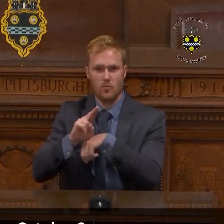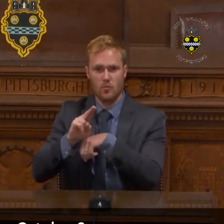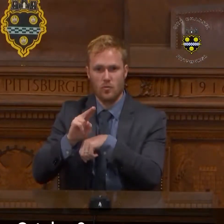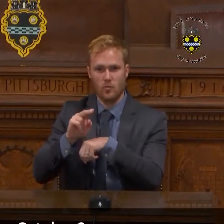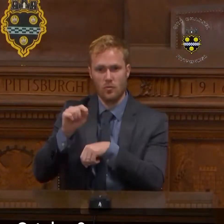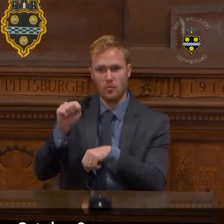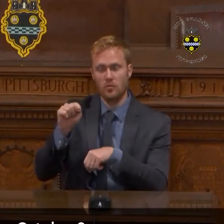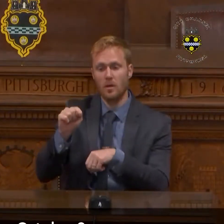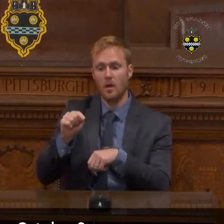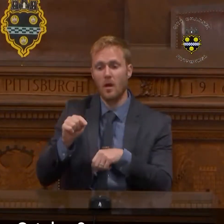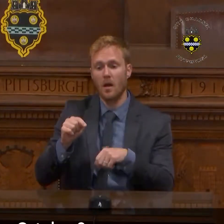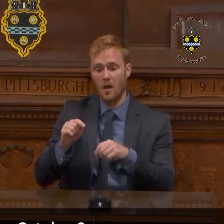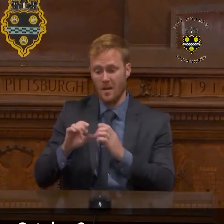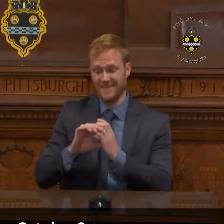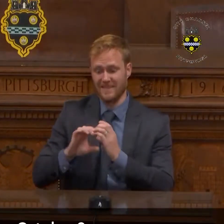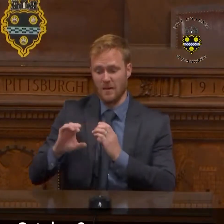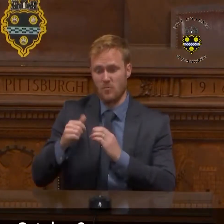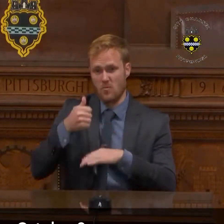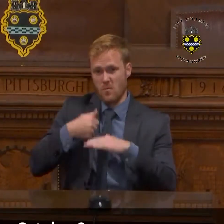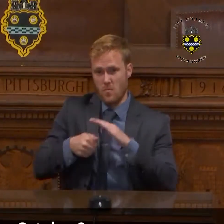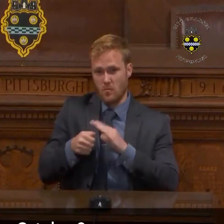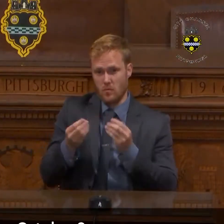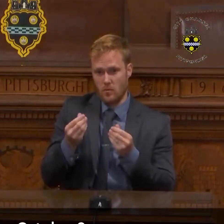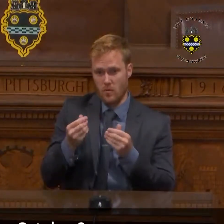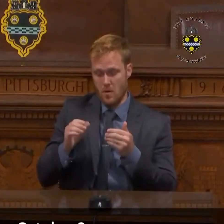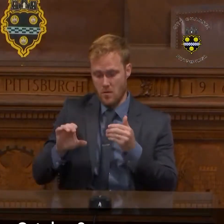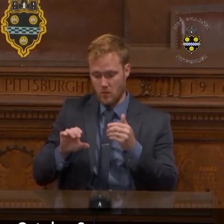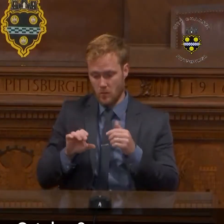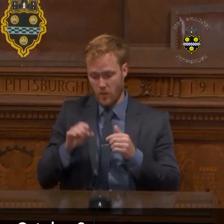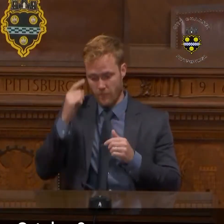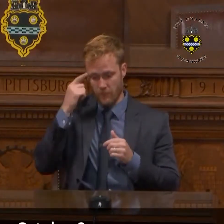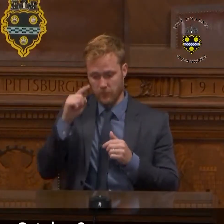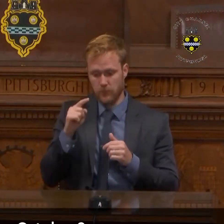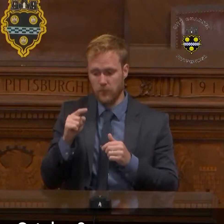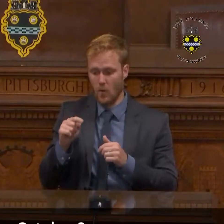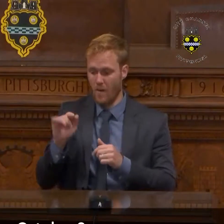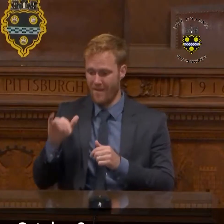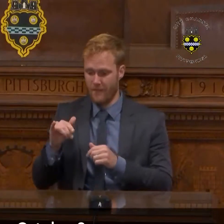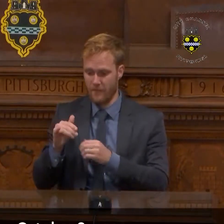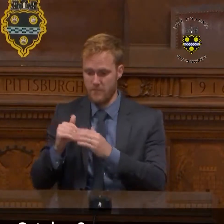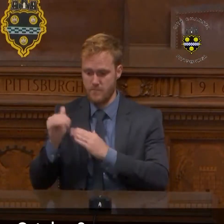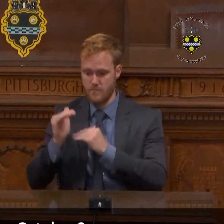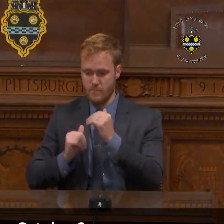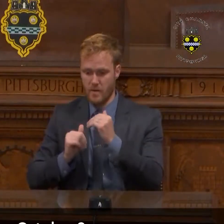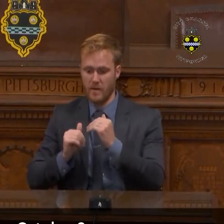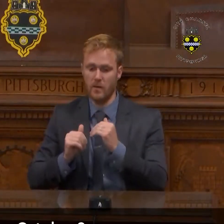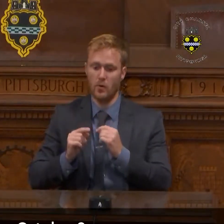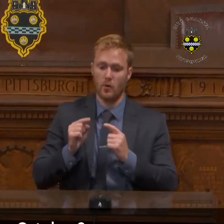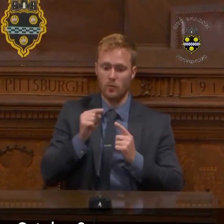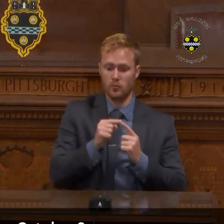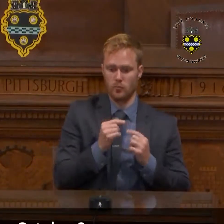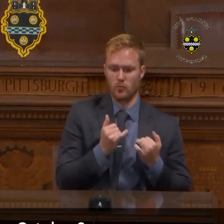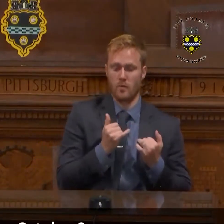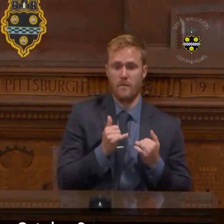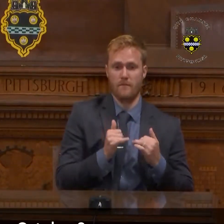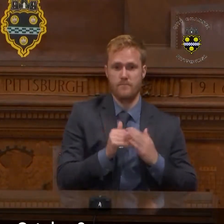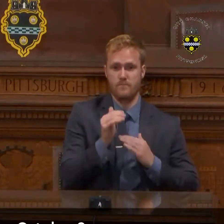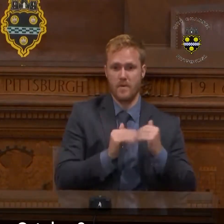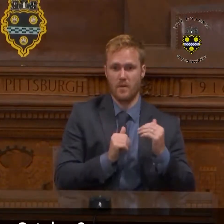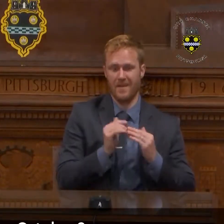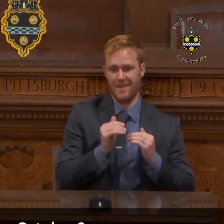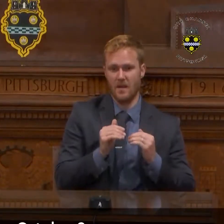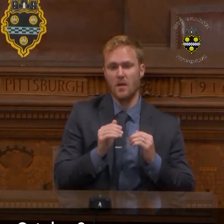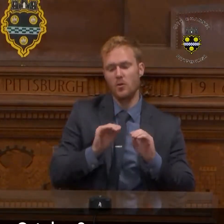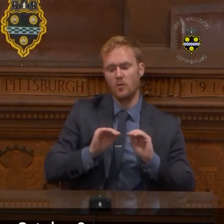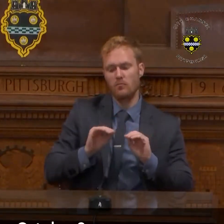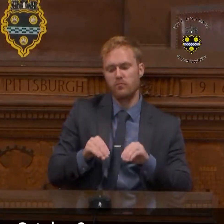a utility tunnel connection from proposed building to existed underground utilities, as